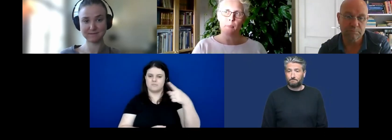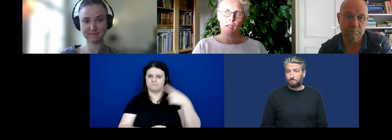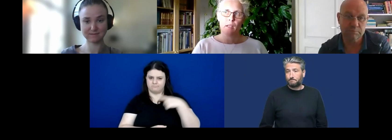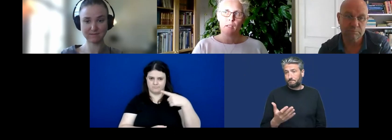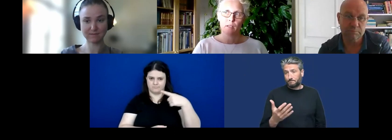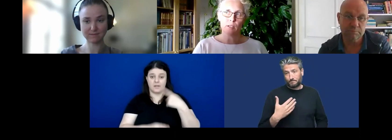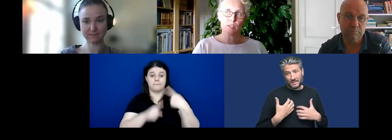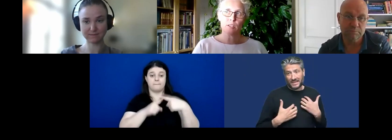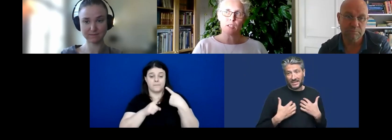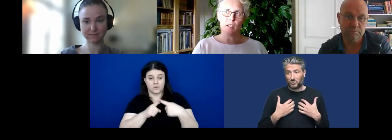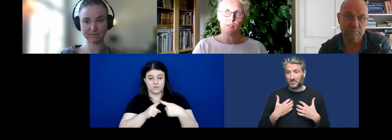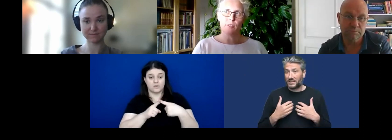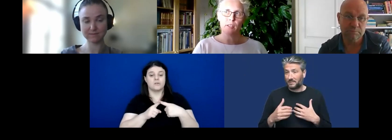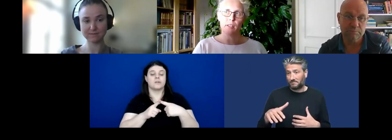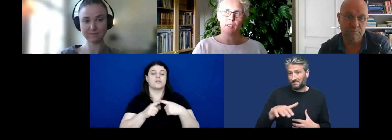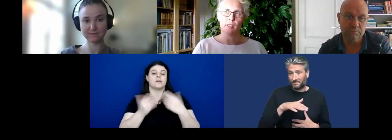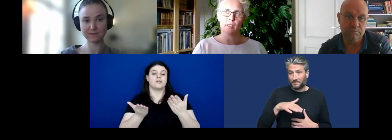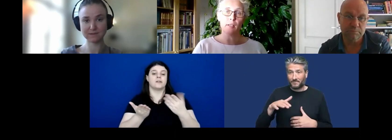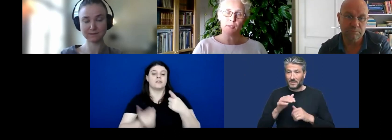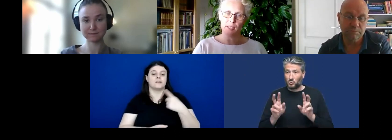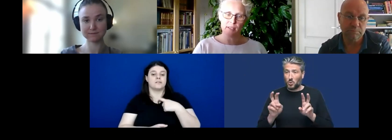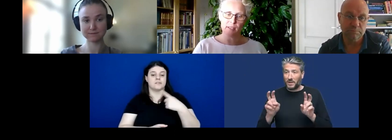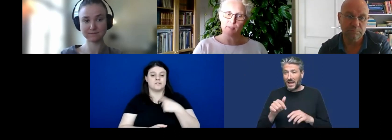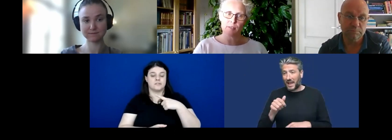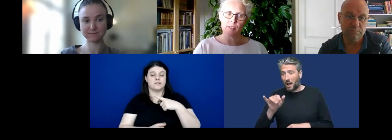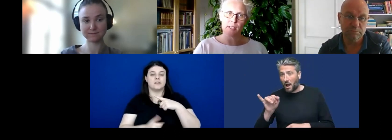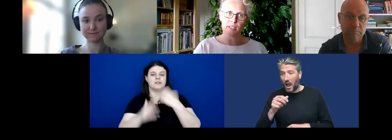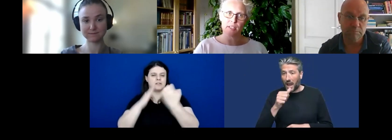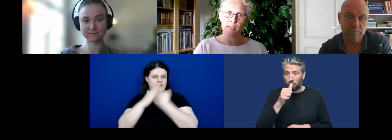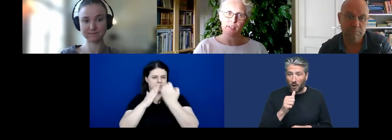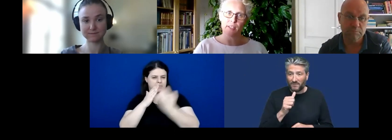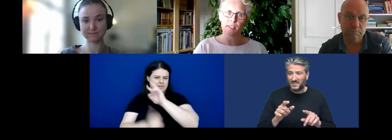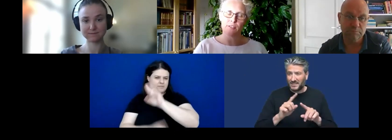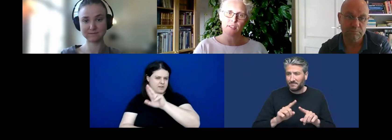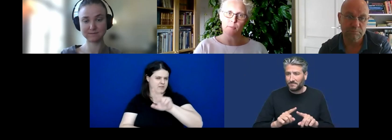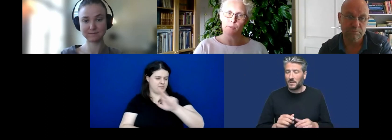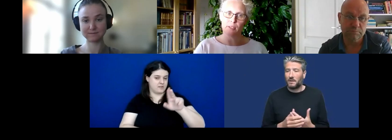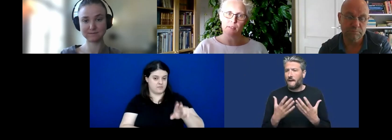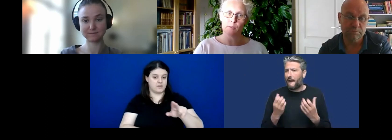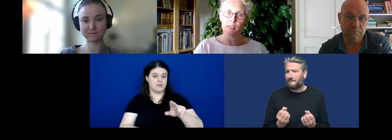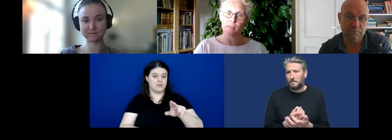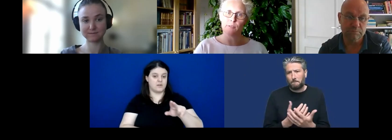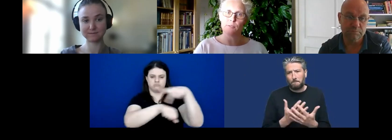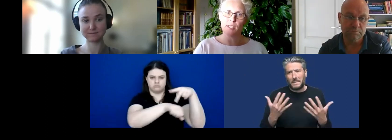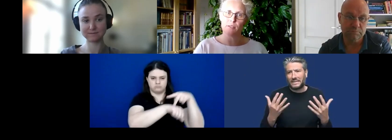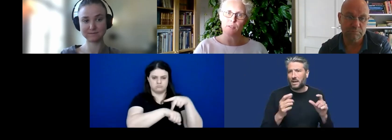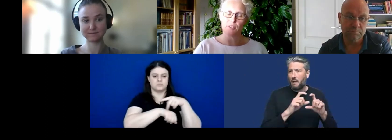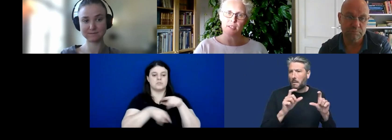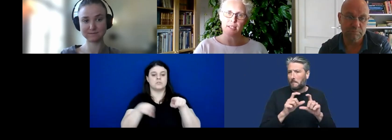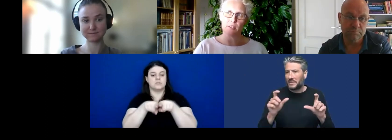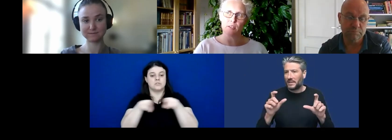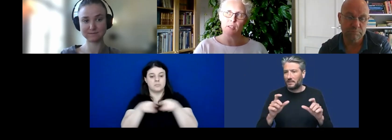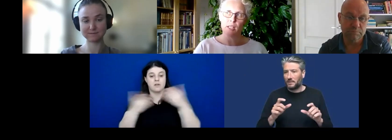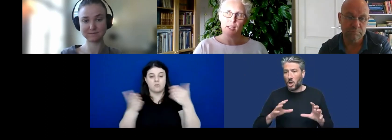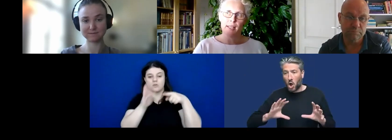where lots of companies and also actually even countries are putting quite a lot of